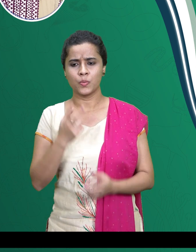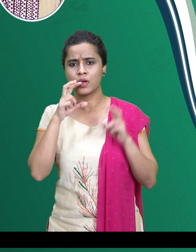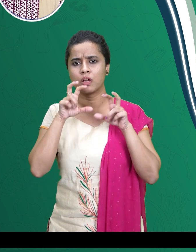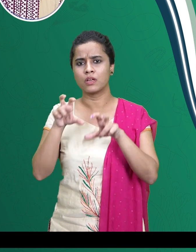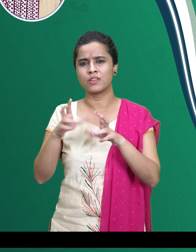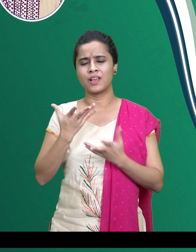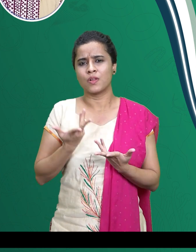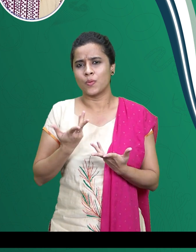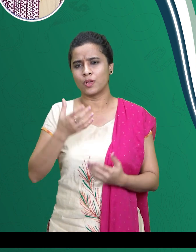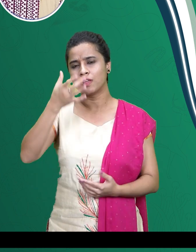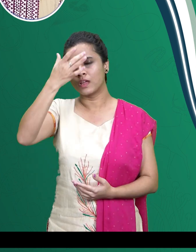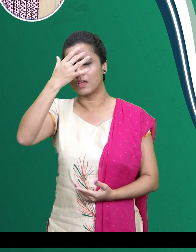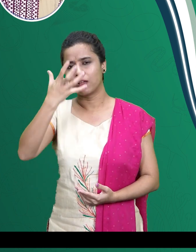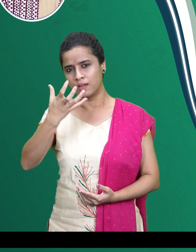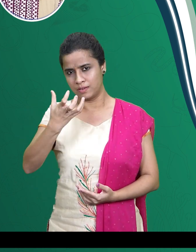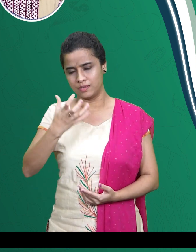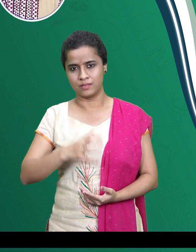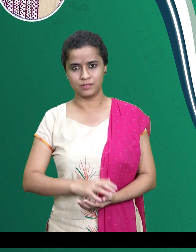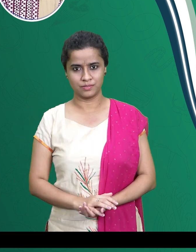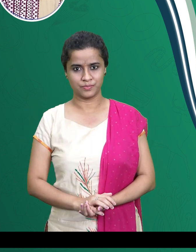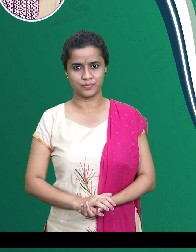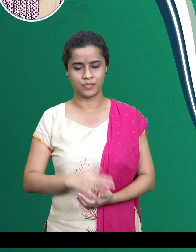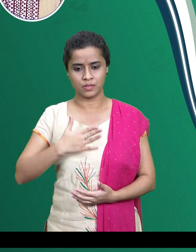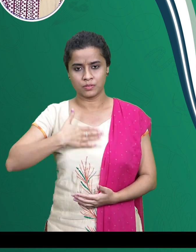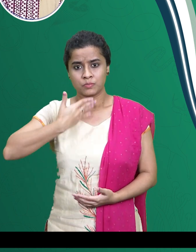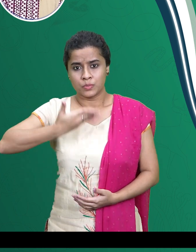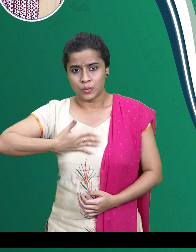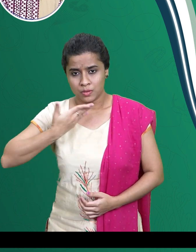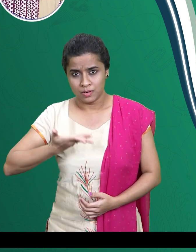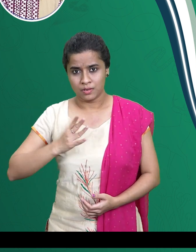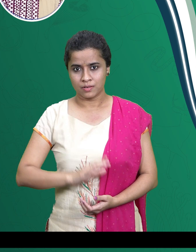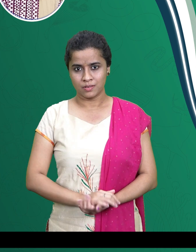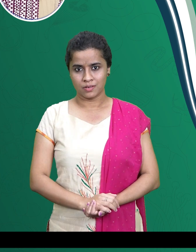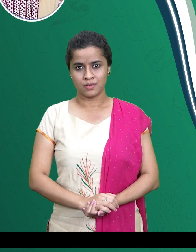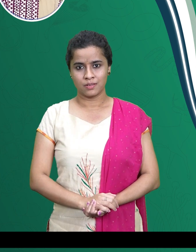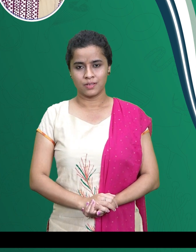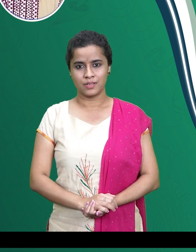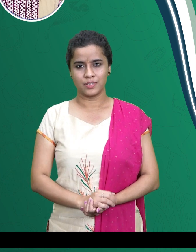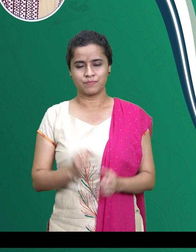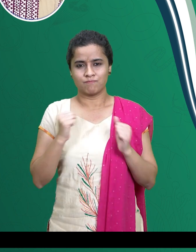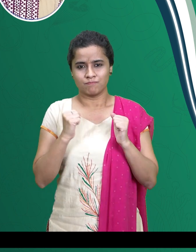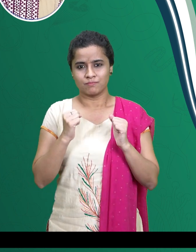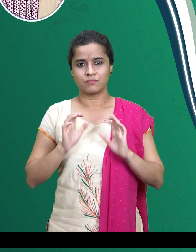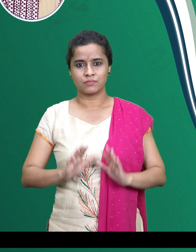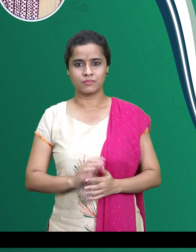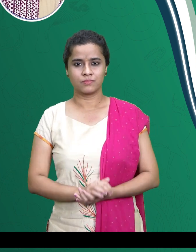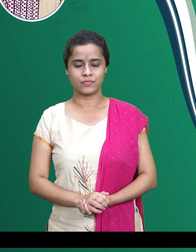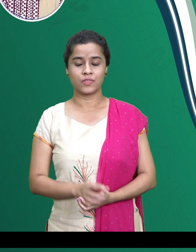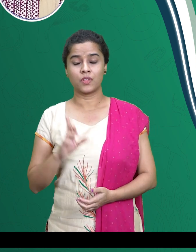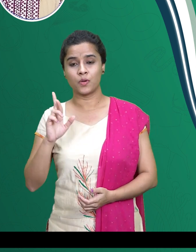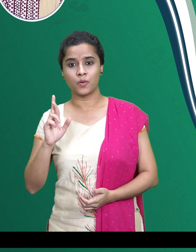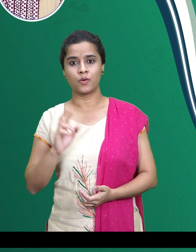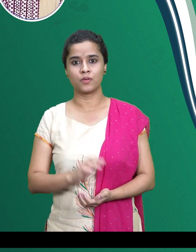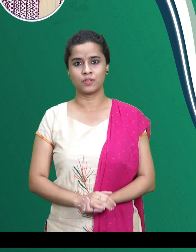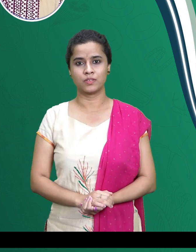headaches, vomiting, fits or